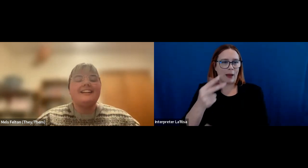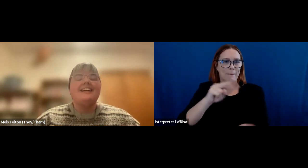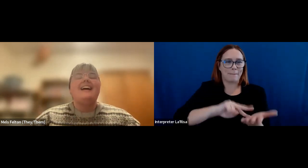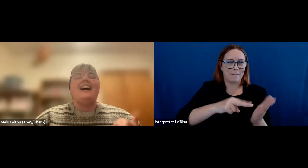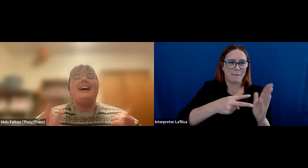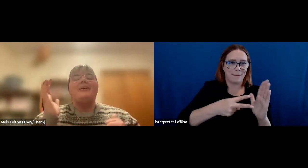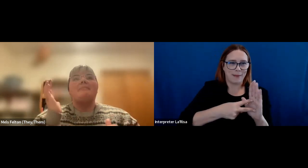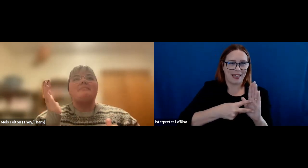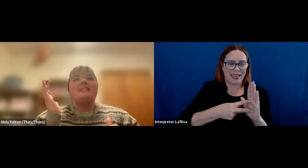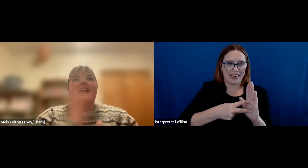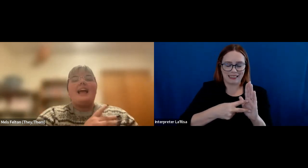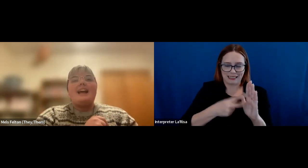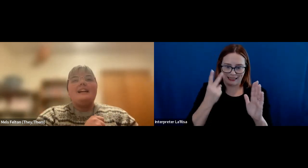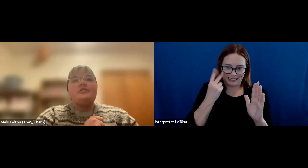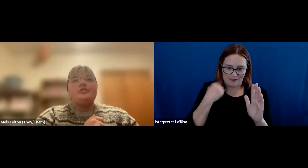spell,